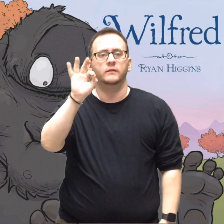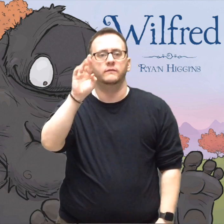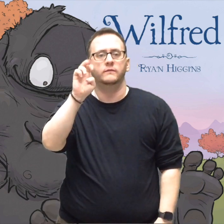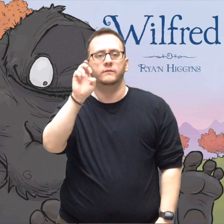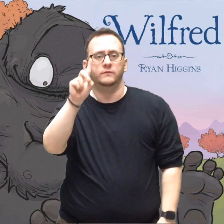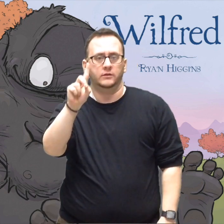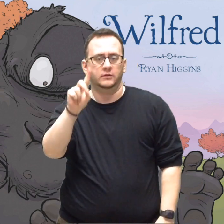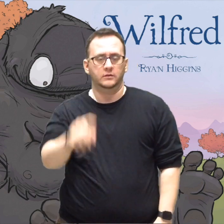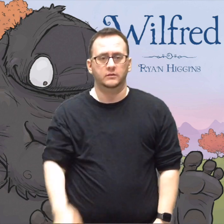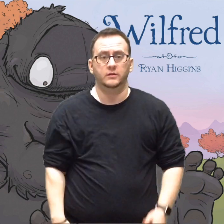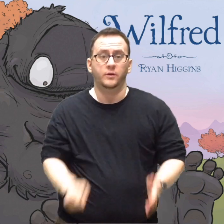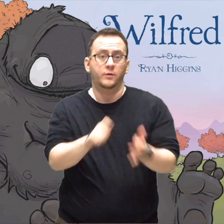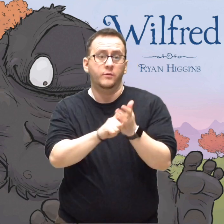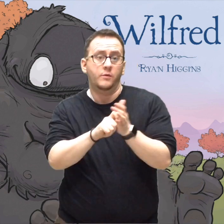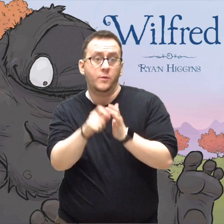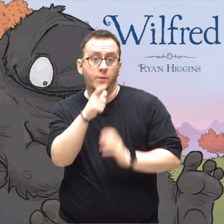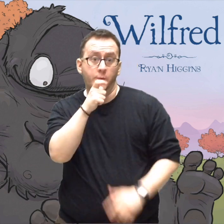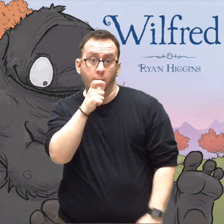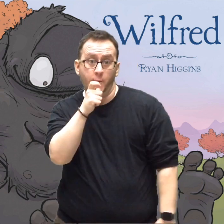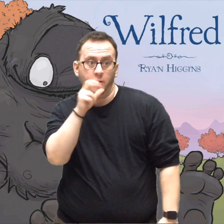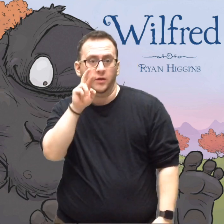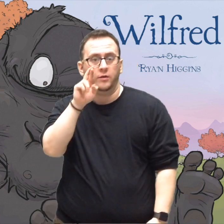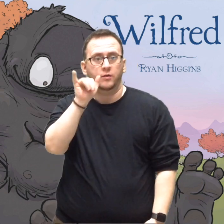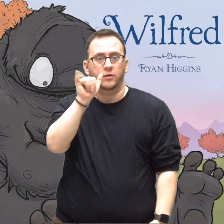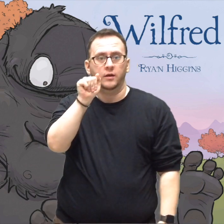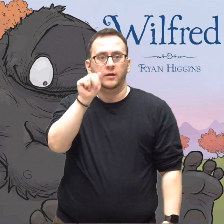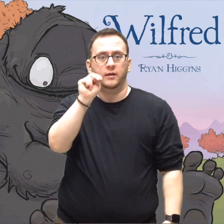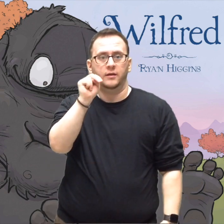Wilfred by Ryan Higgins.